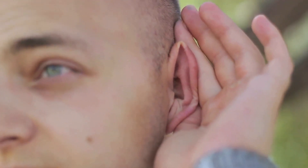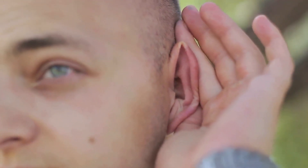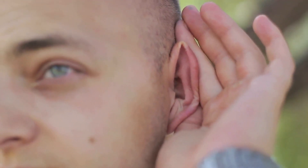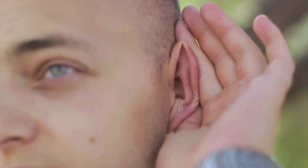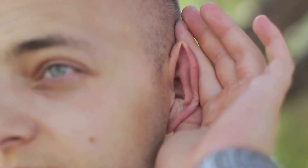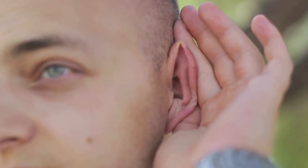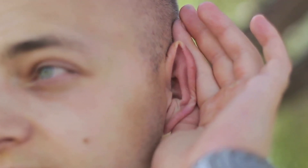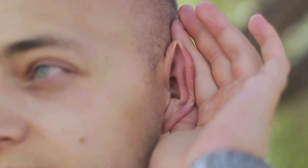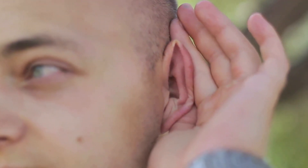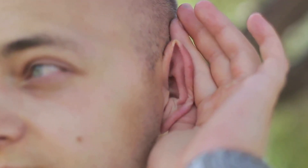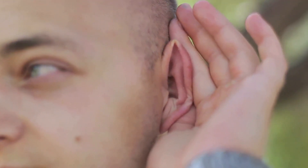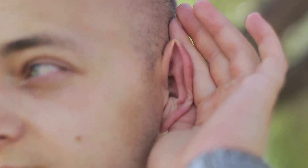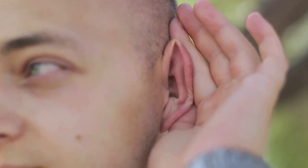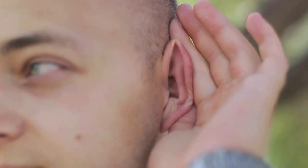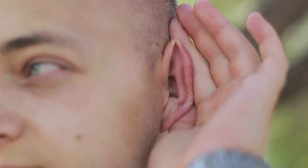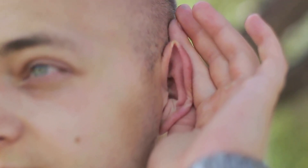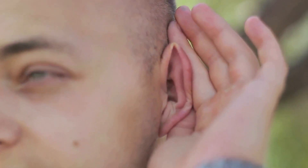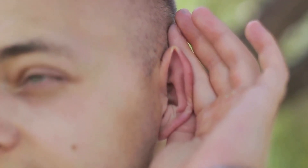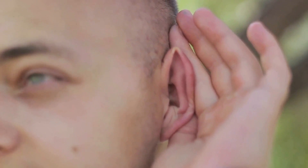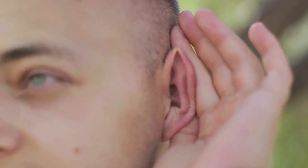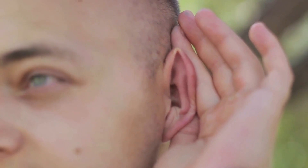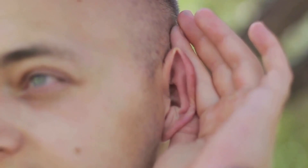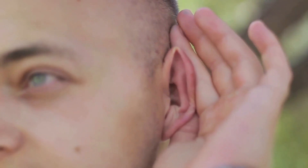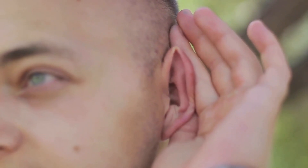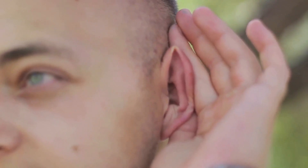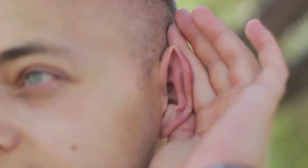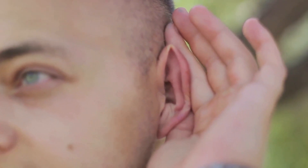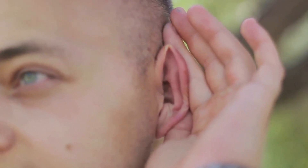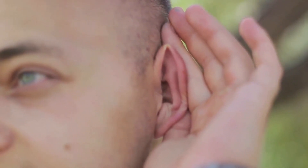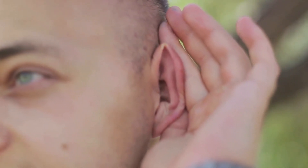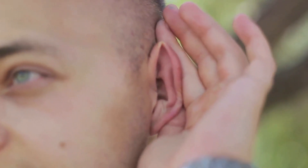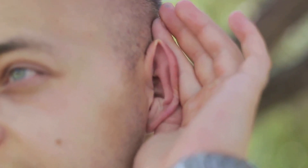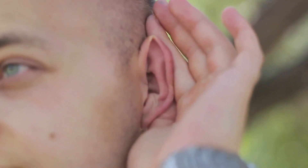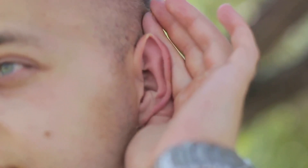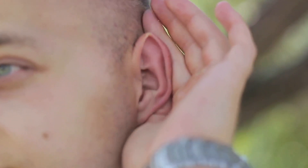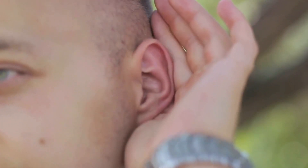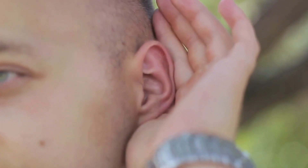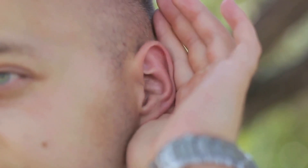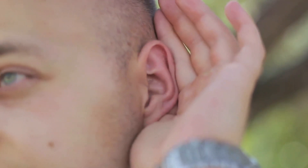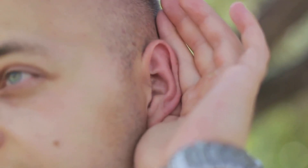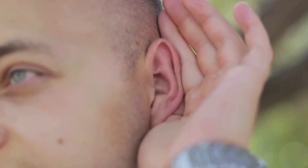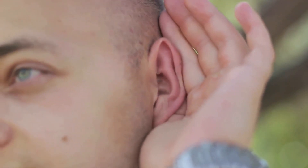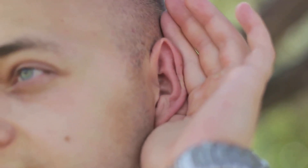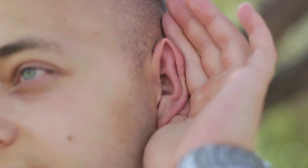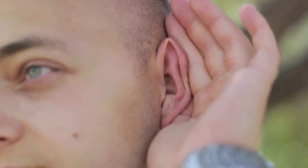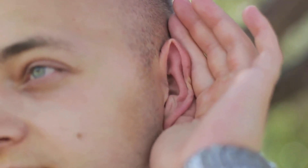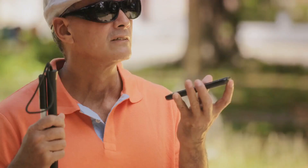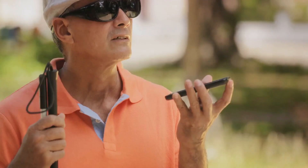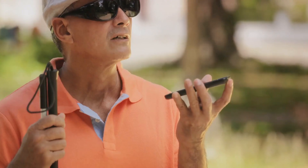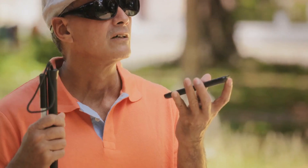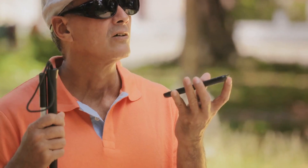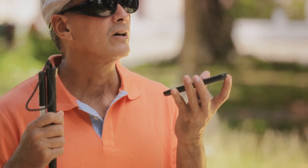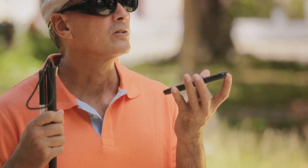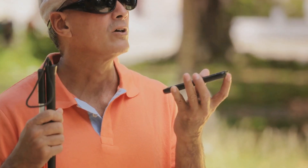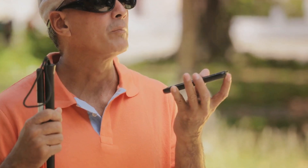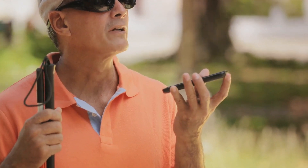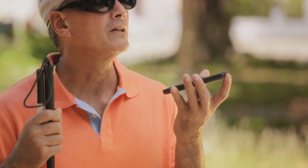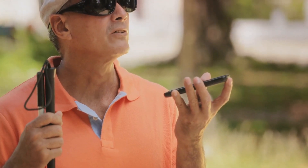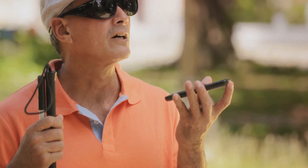education. Moreover, Stokoe's work also led to increased acceptance of the deaf community. His research helped to dismantle the